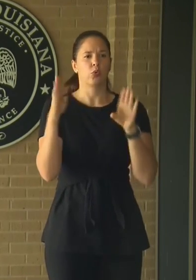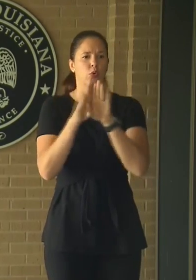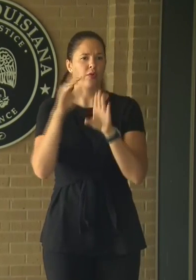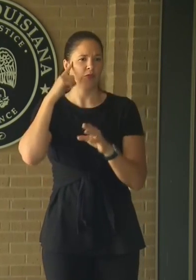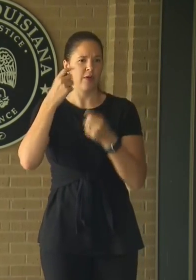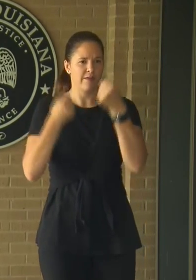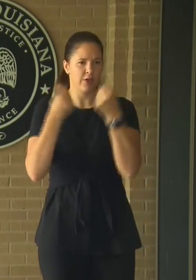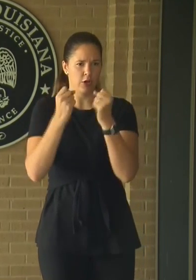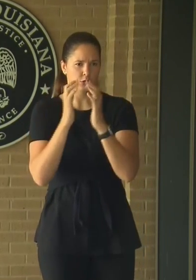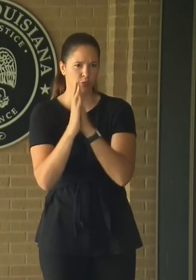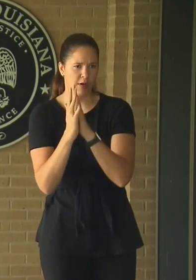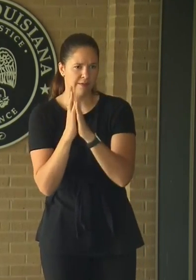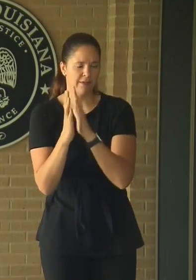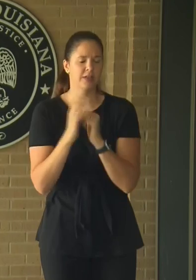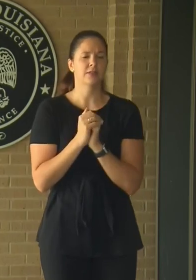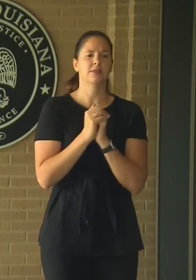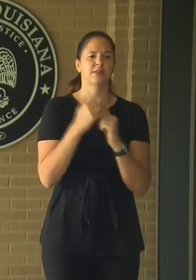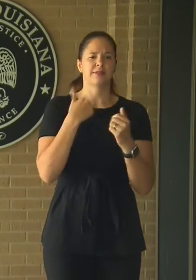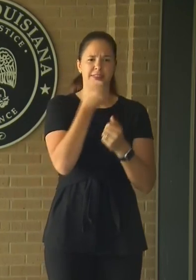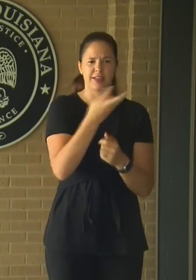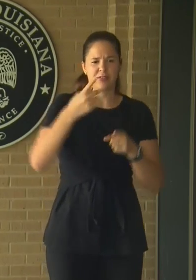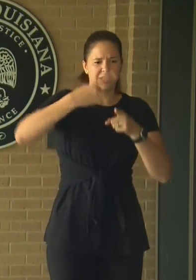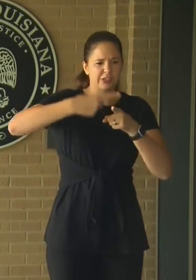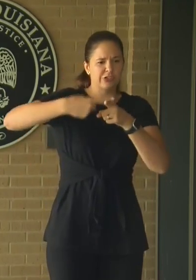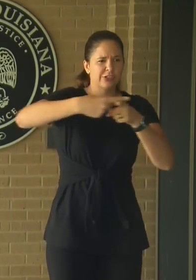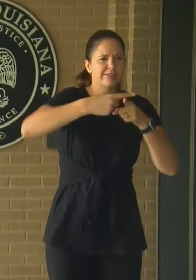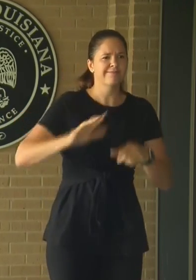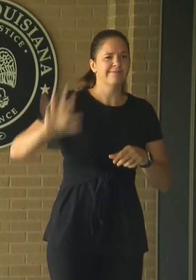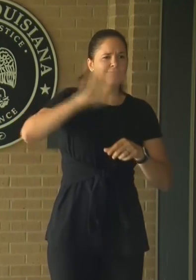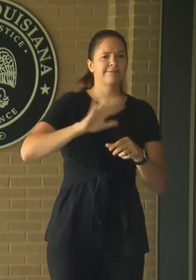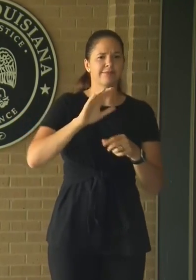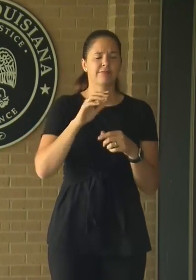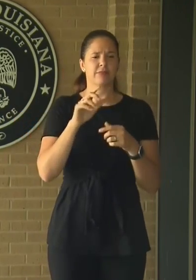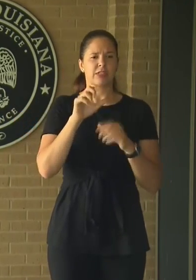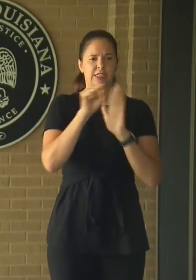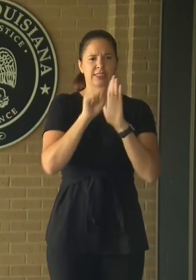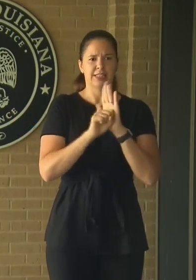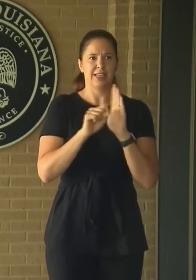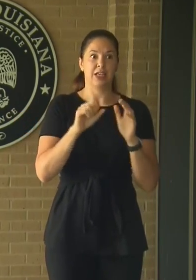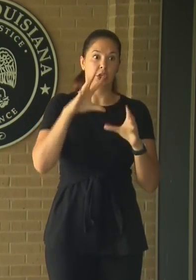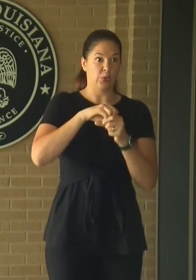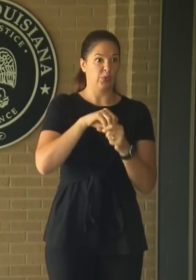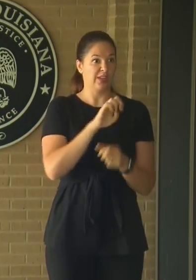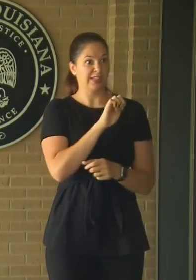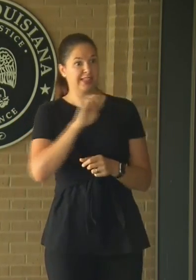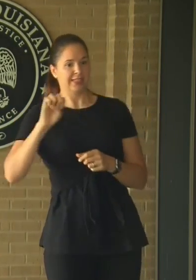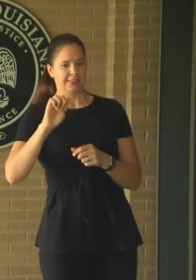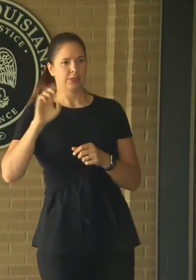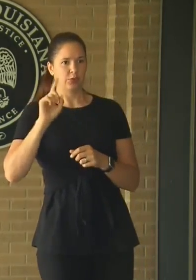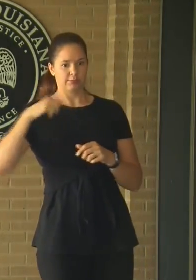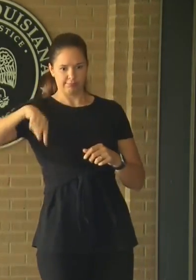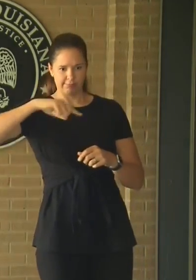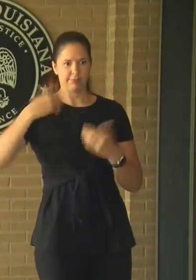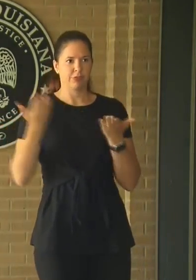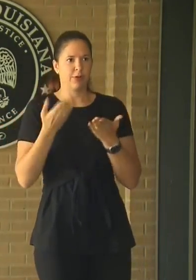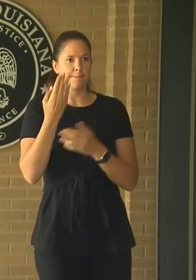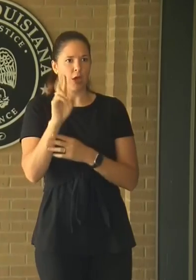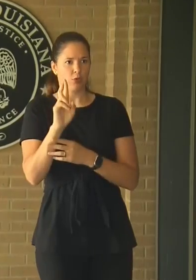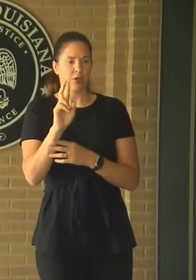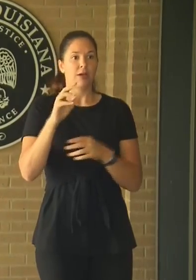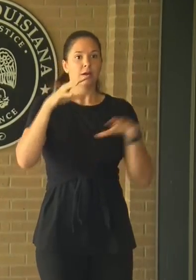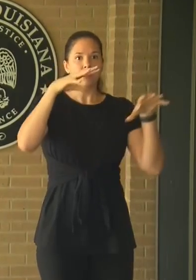traffic. There are numerous intersections across the state, including as far east as here in Baton Rouge, where power is out and